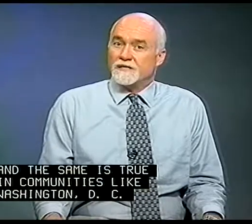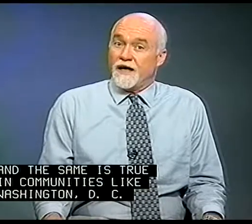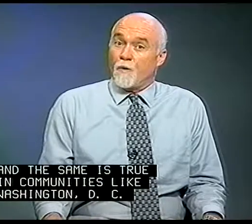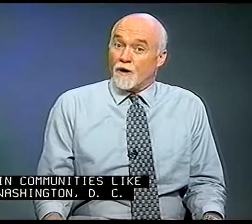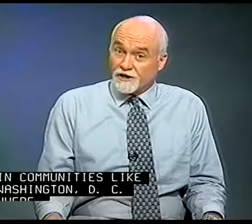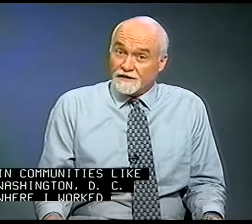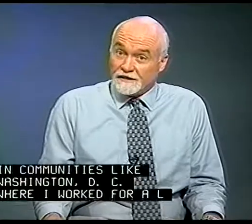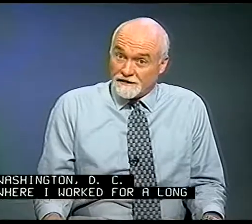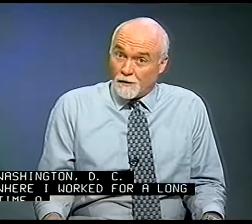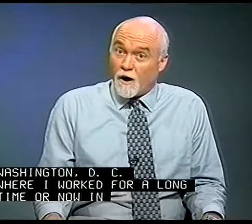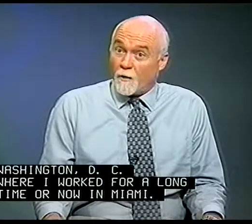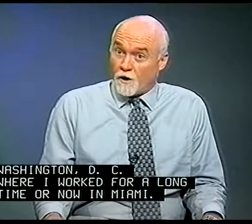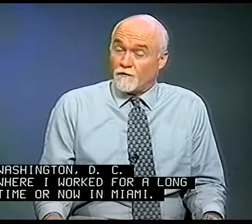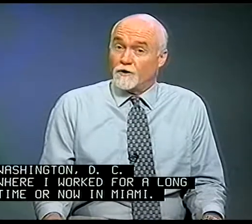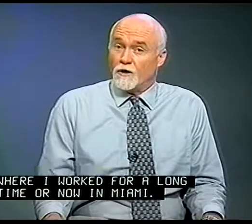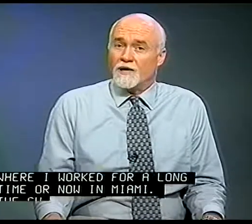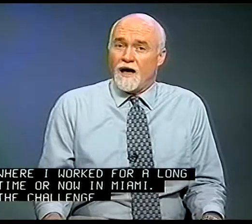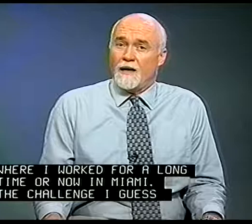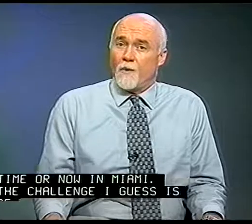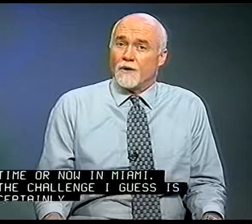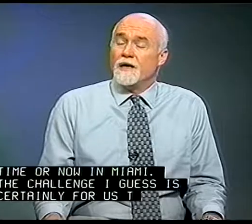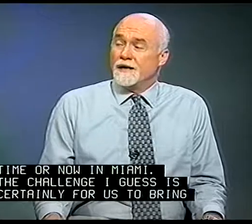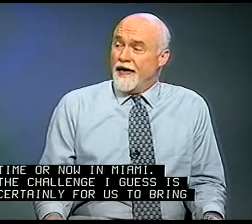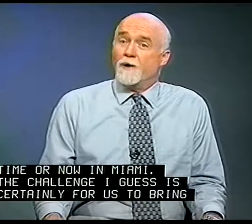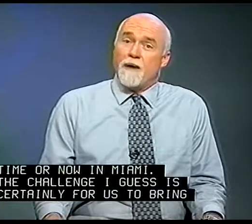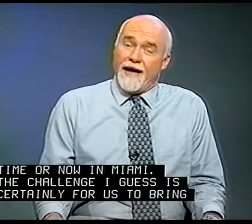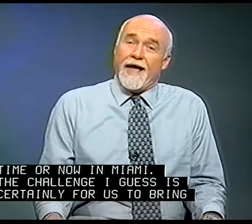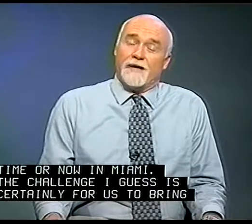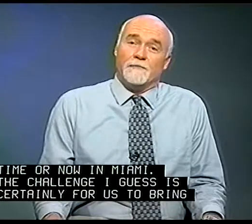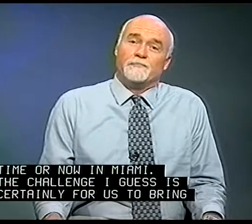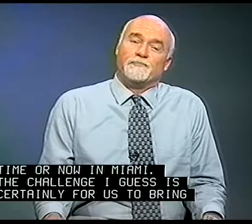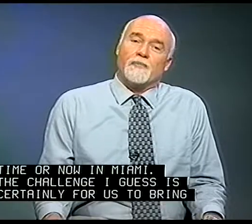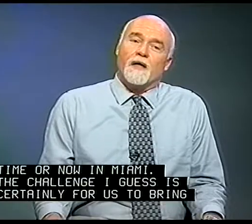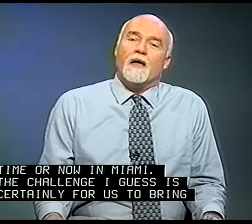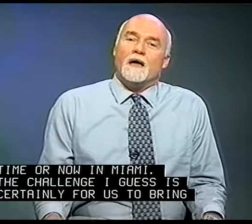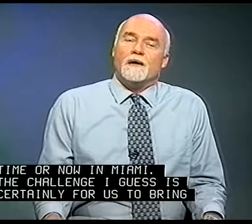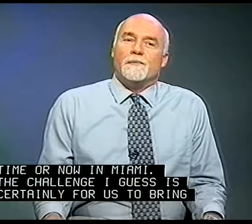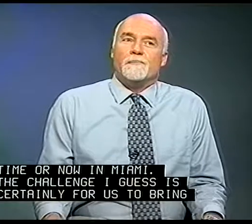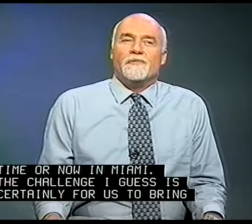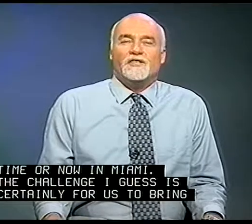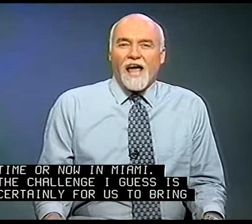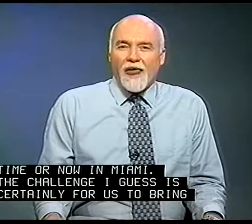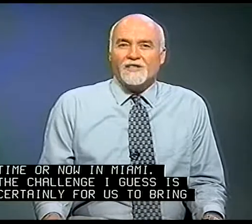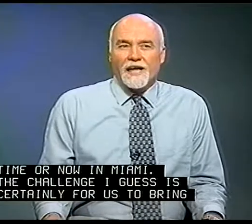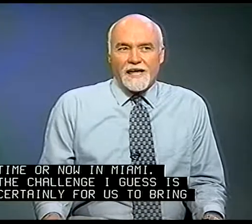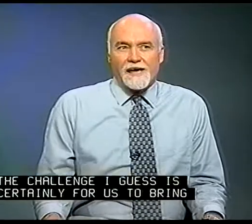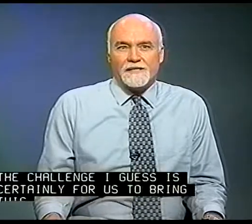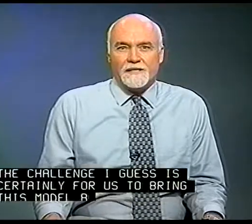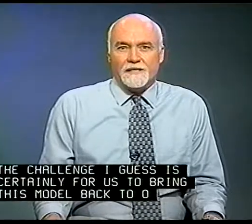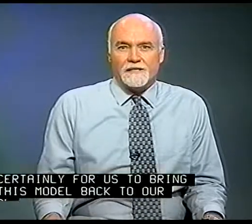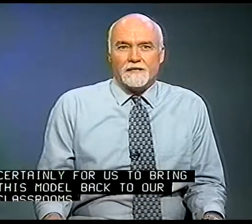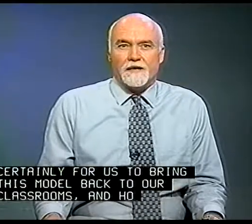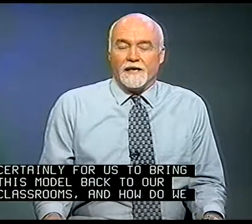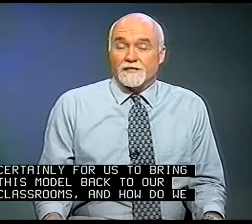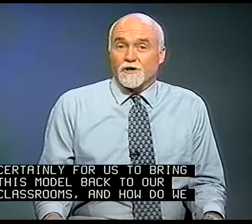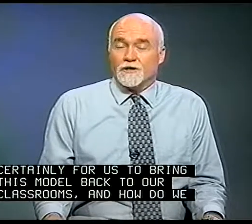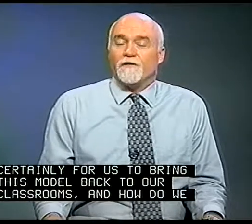like Washington, D.C., where I worked for a long time, or now in Miami. The challenge, I guess, is certainly for